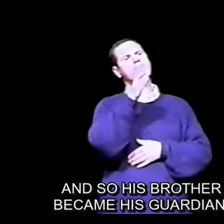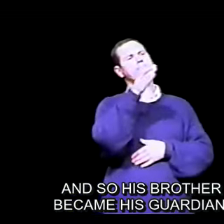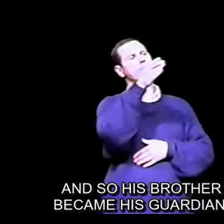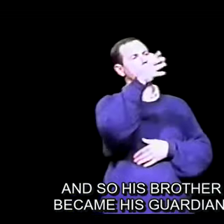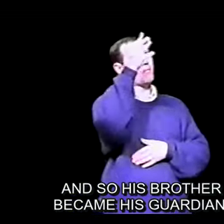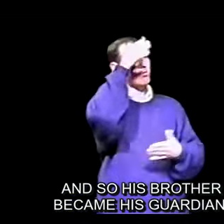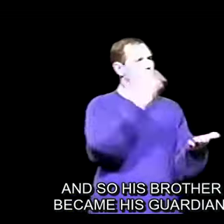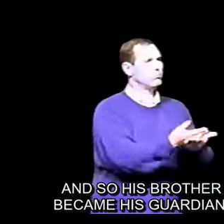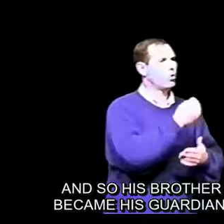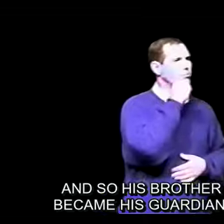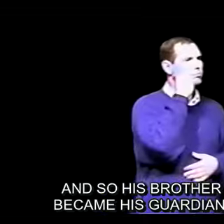guardian.